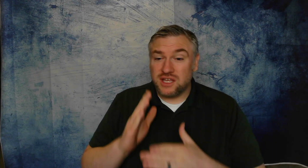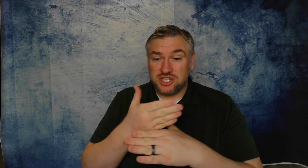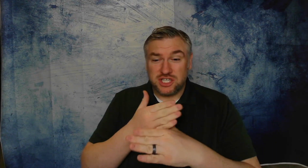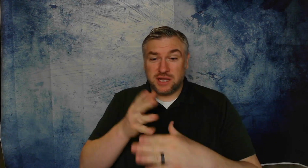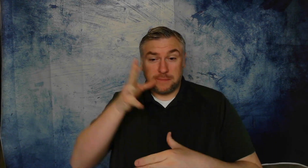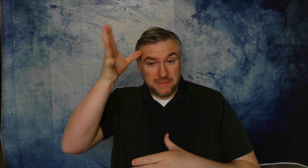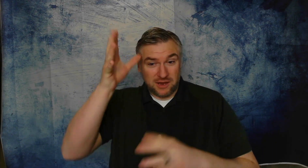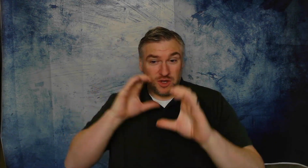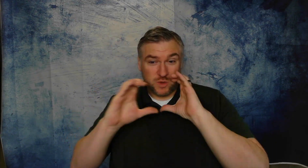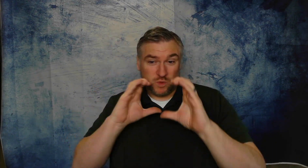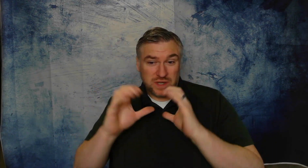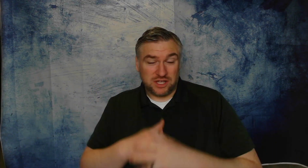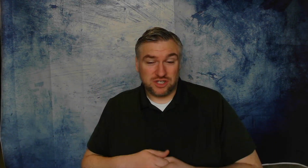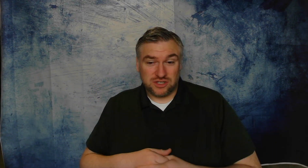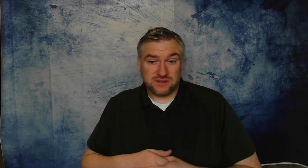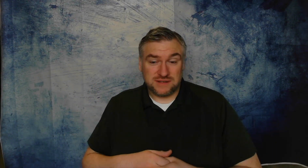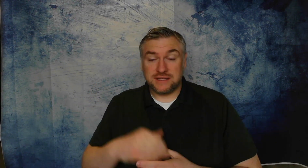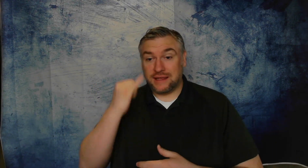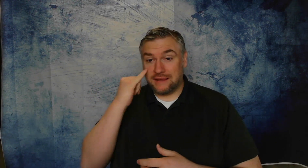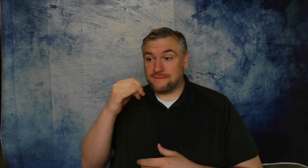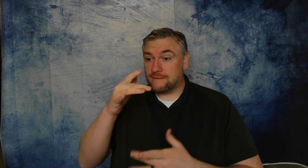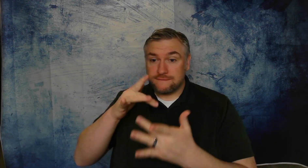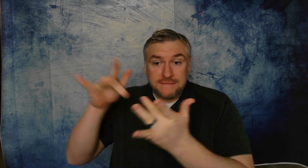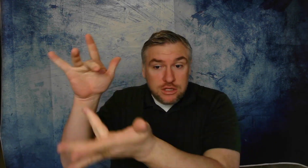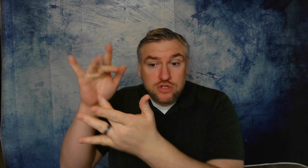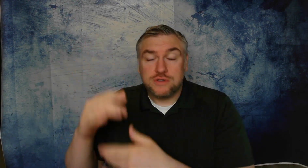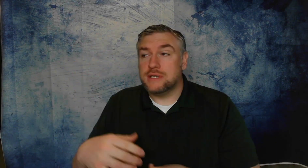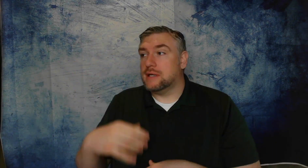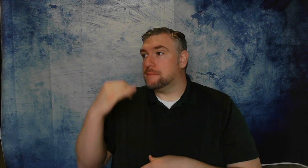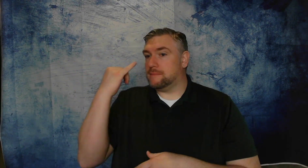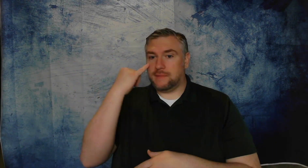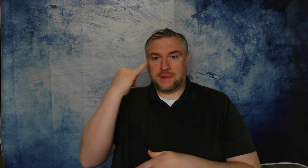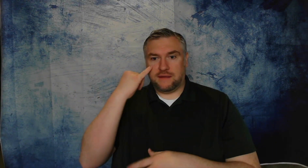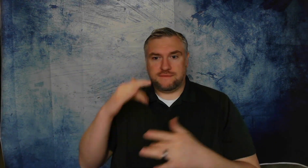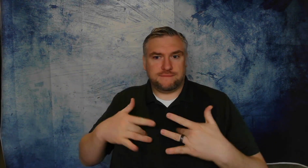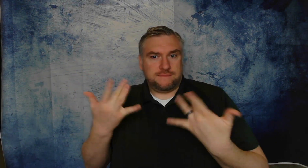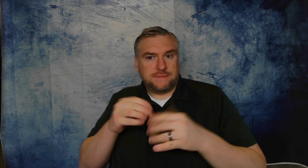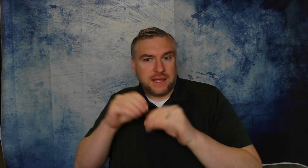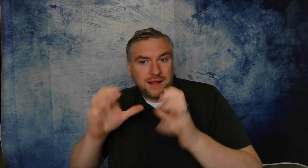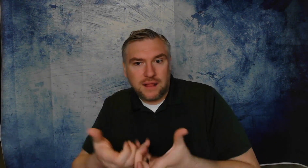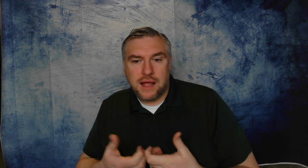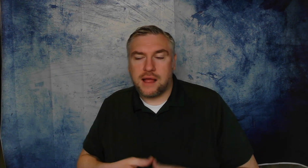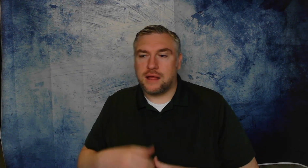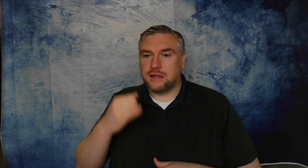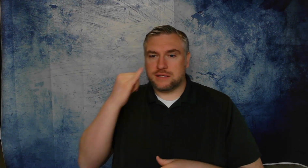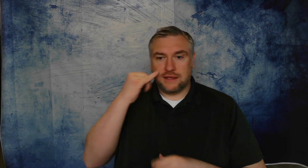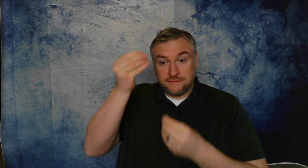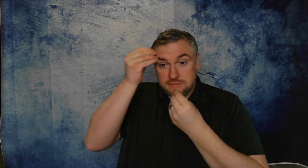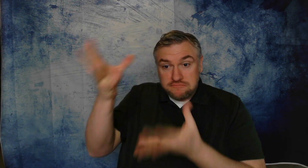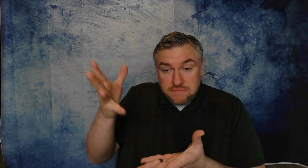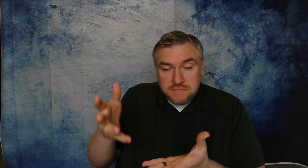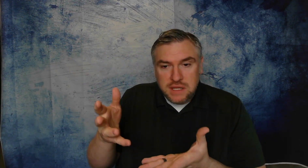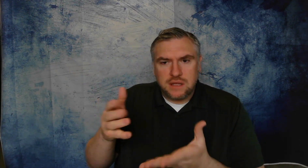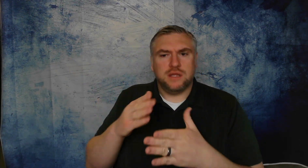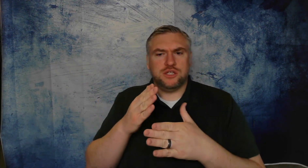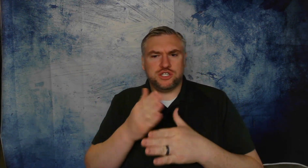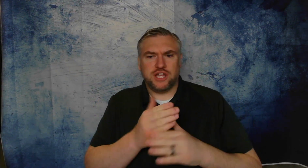parallel. Share parent communication. If there's a field trip, if there's an event in class, if there's